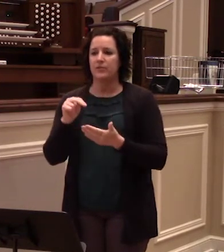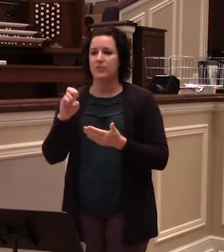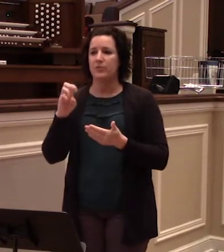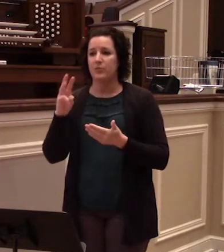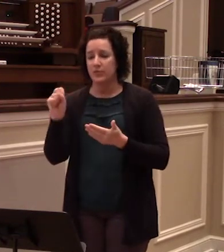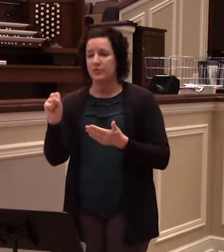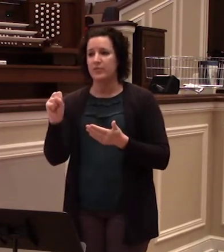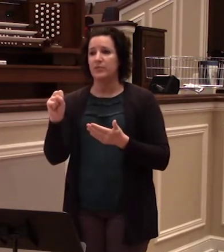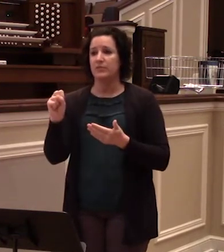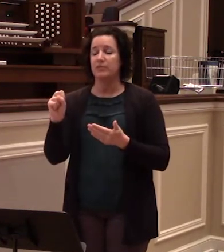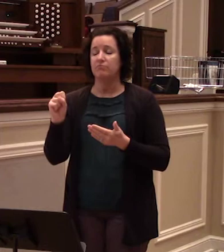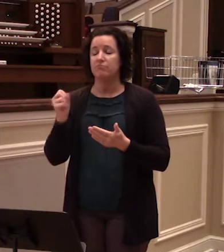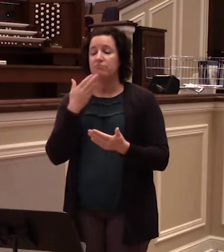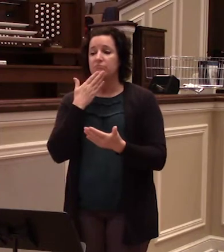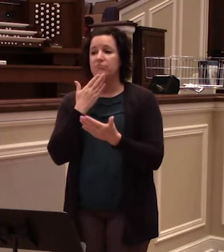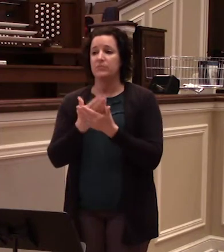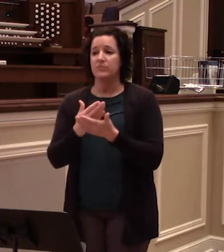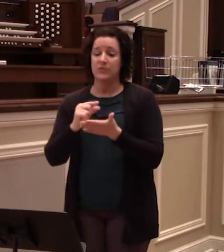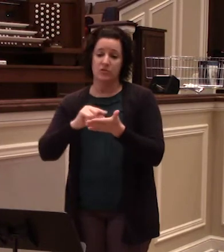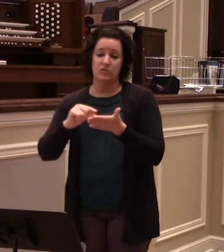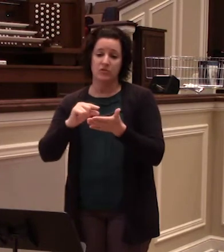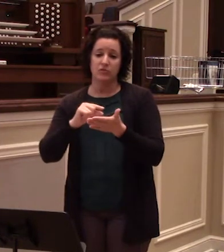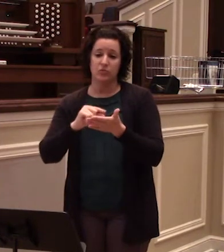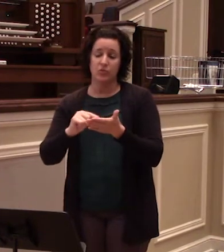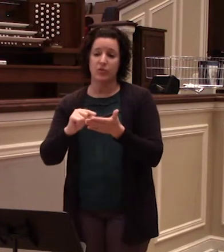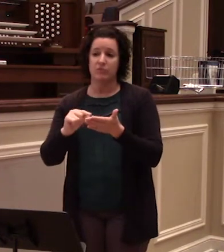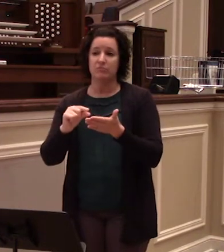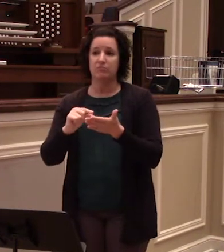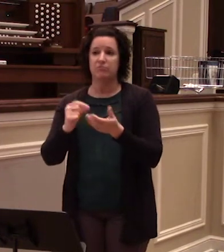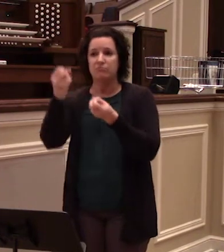word does. And it looks like this,